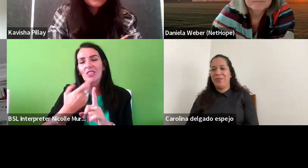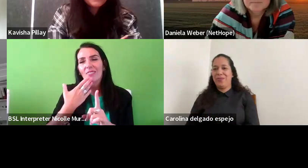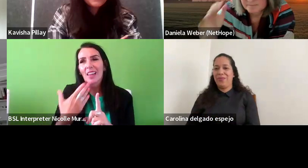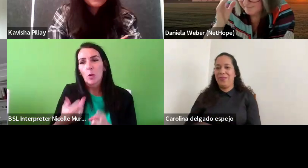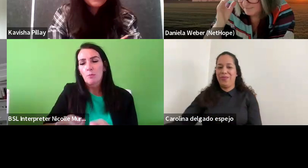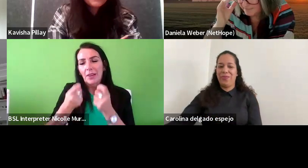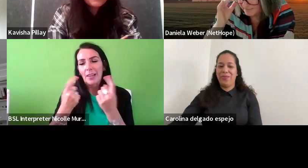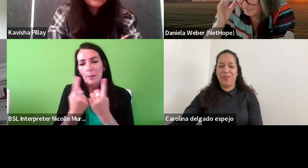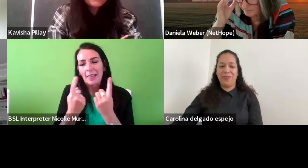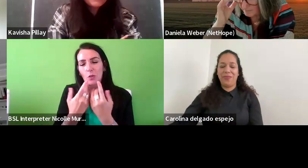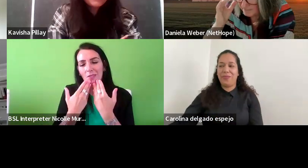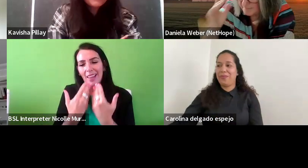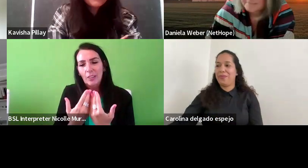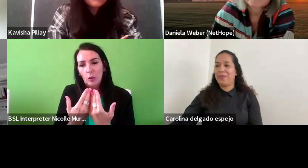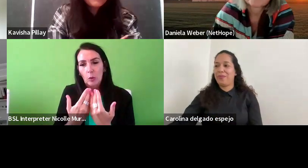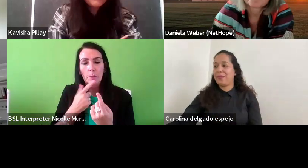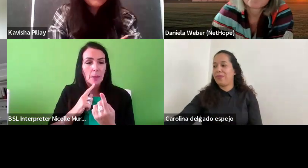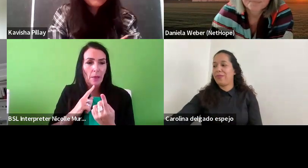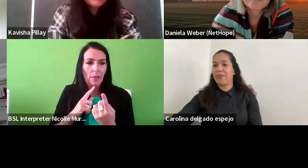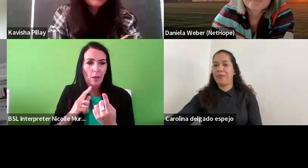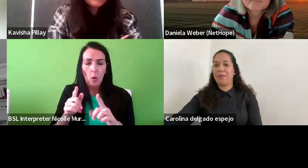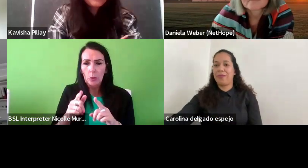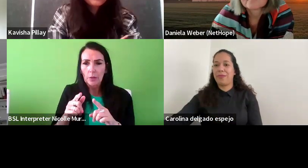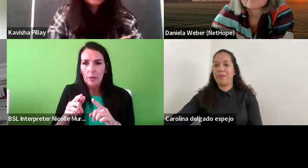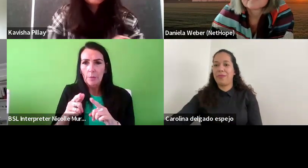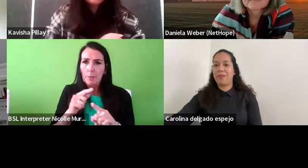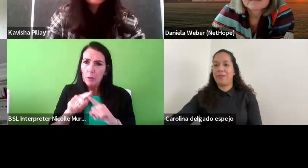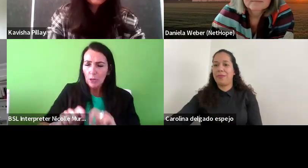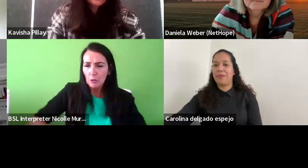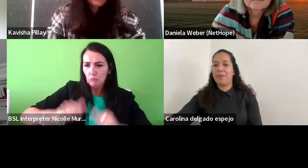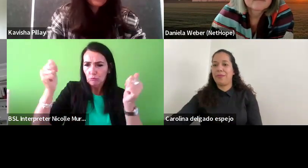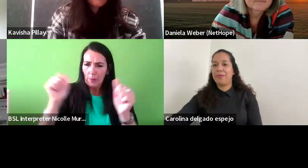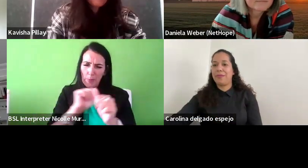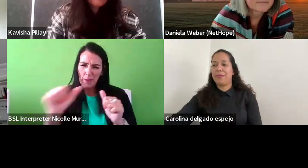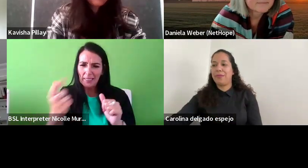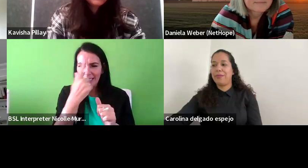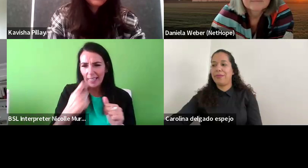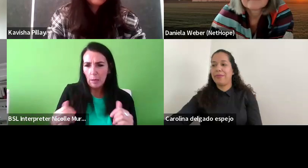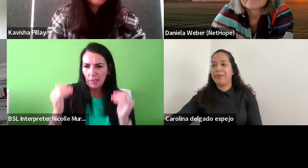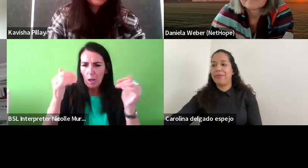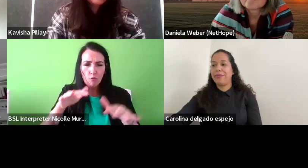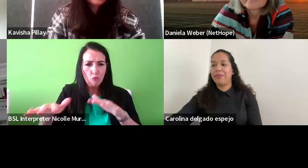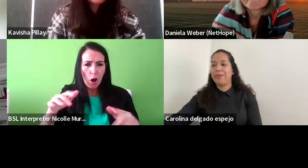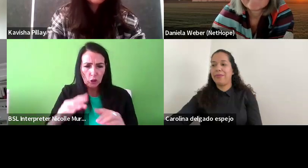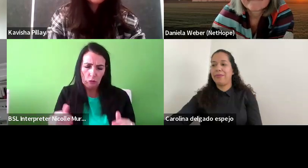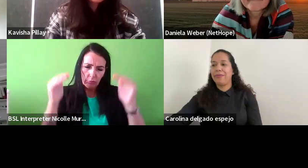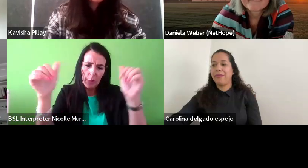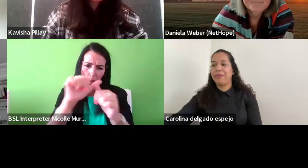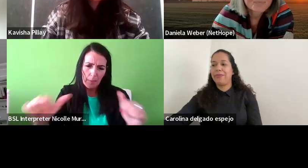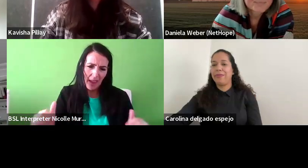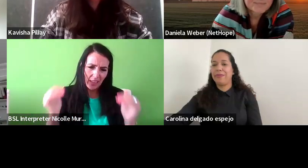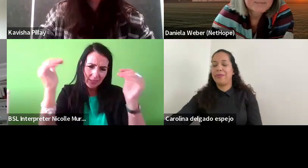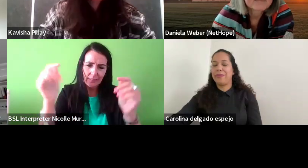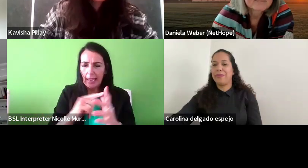this issue that everyone is in a rush to get to efficiency. There's this rush for efficiency, rush to keep up, rush